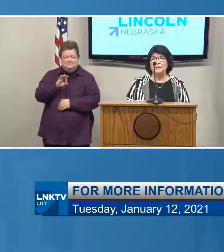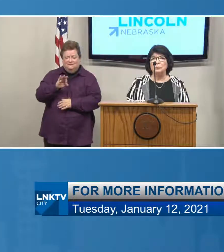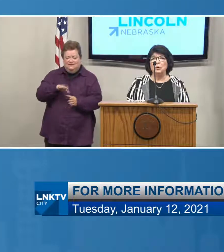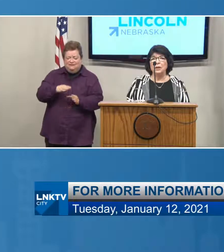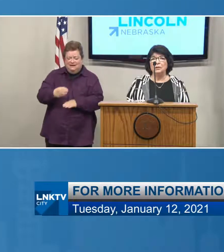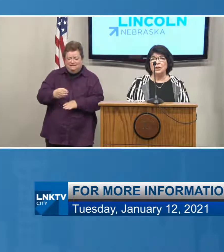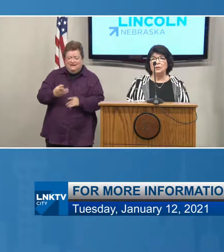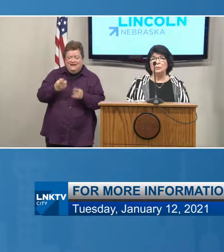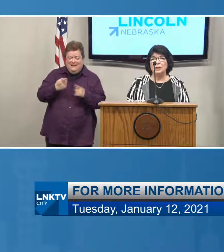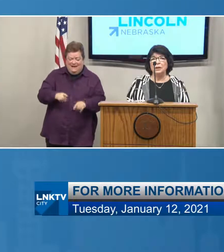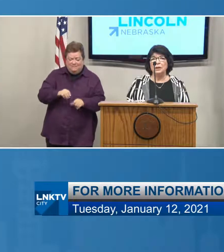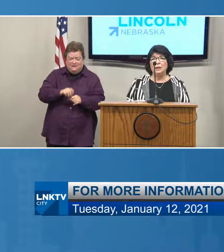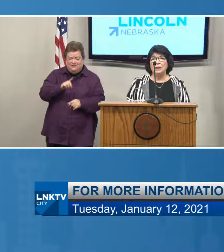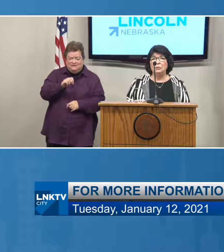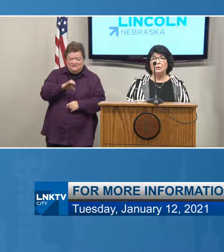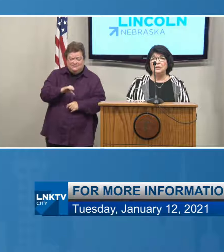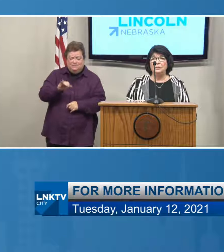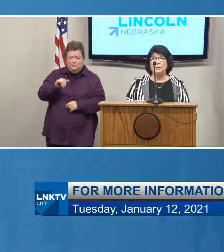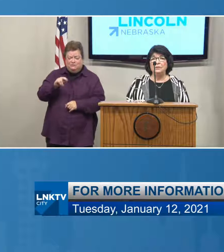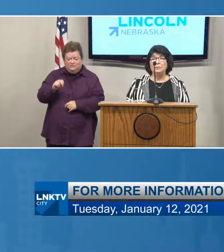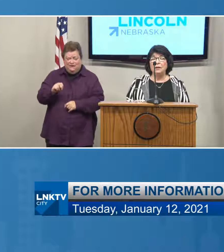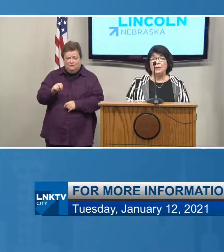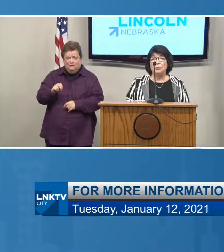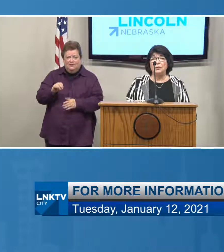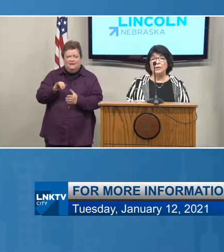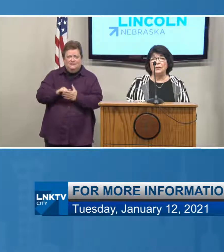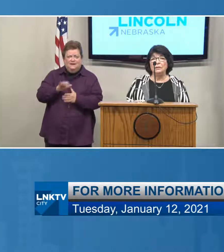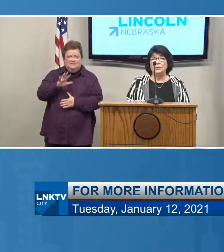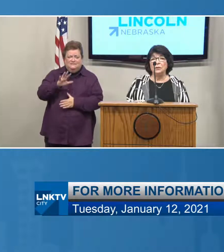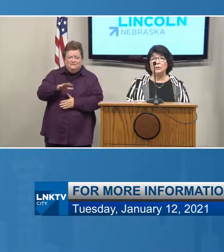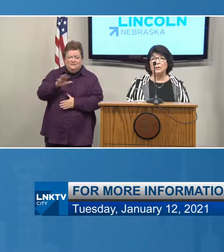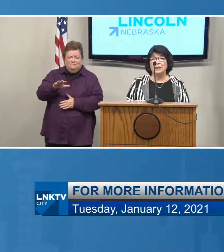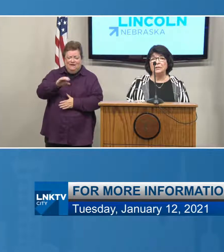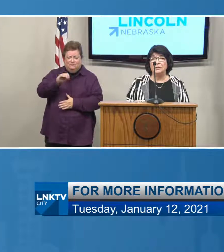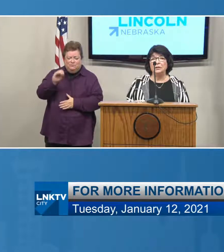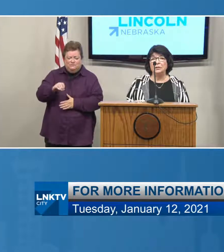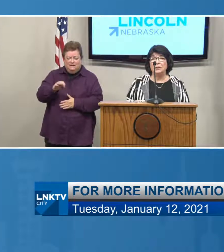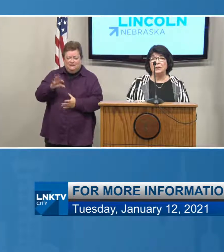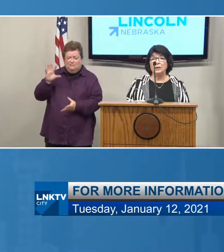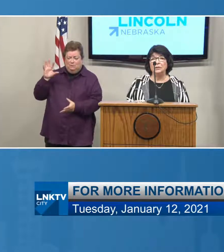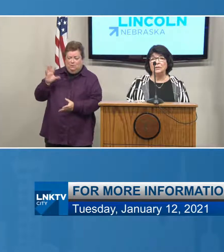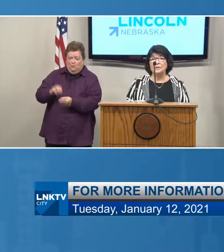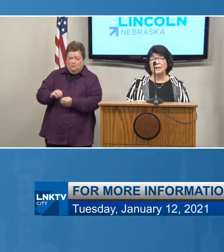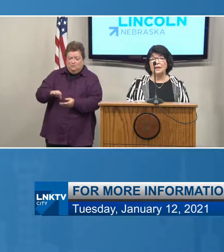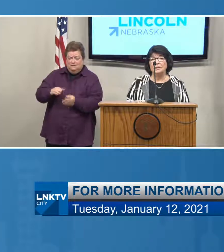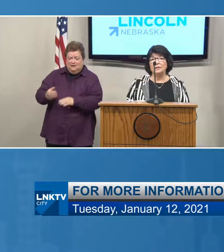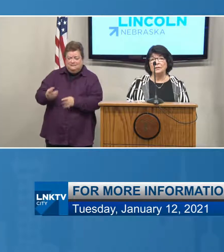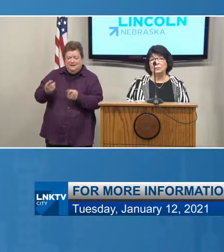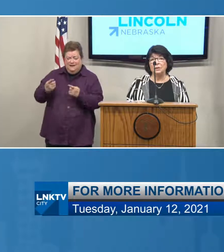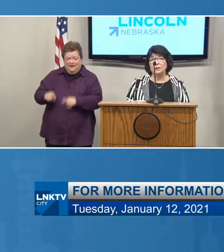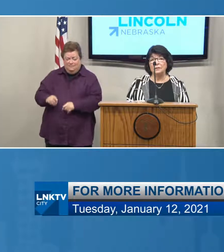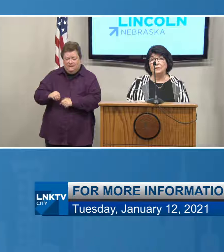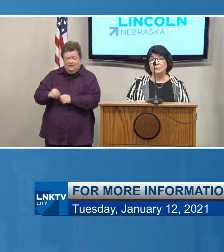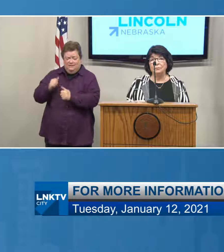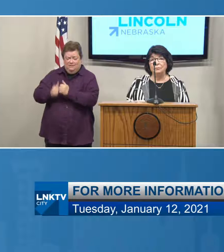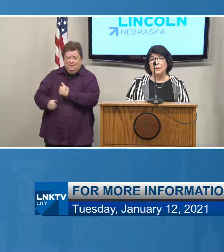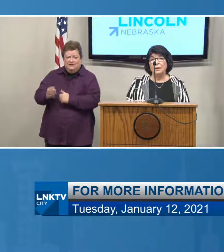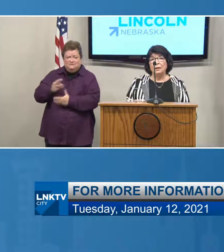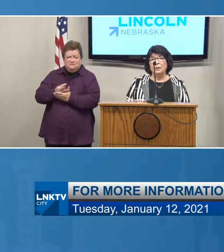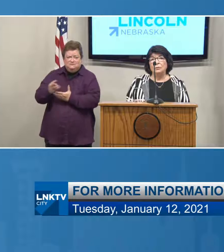in December and January, which is 55% of the total deaths occurring in just the last 6